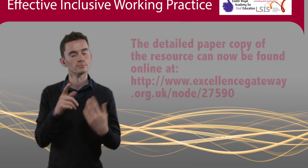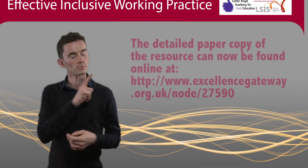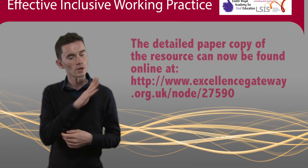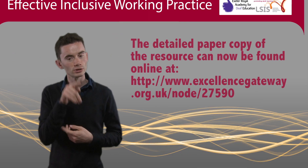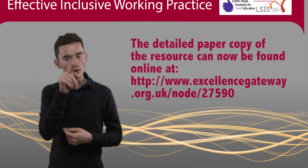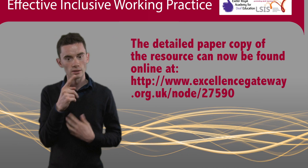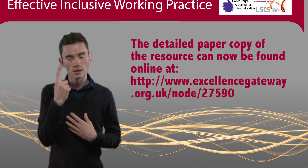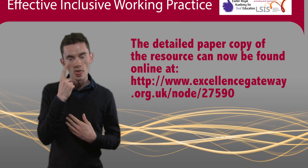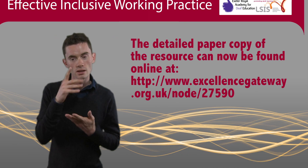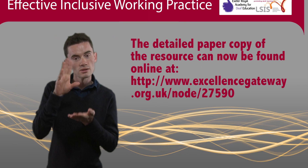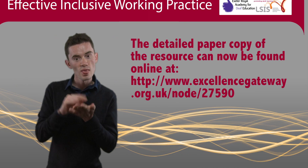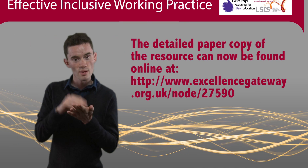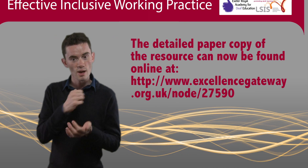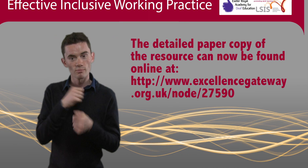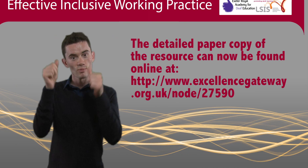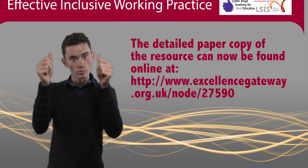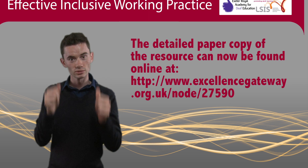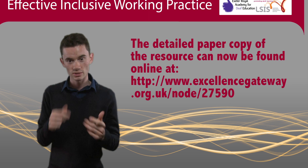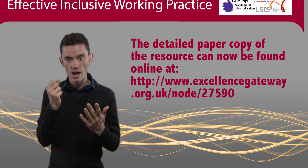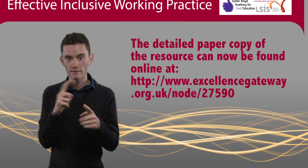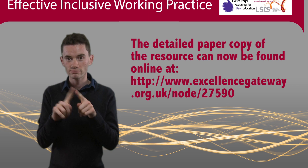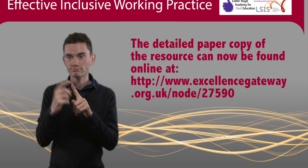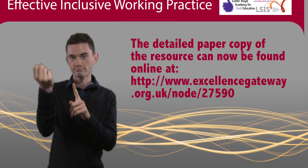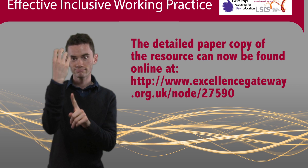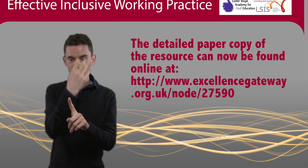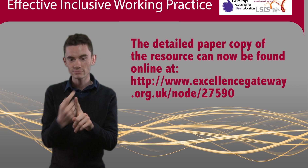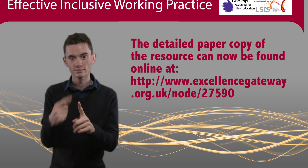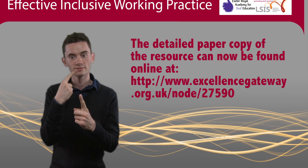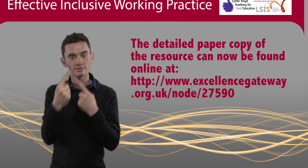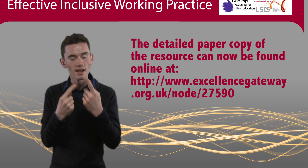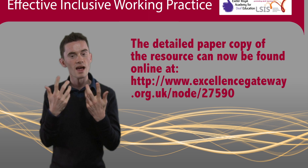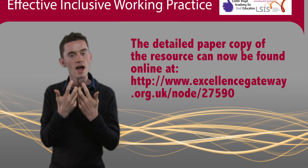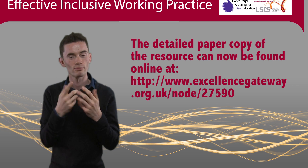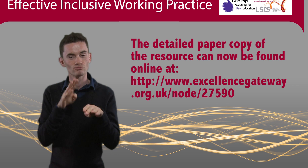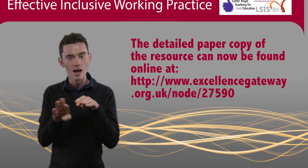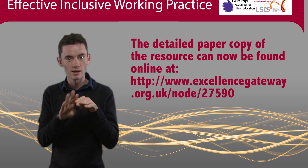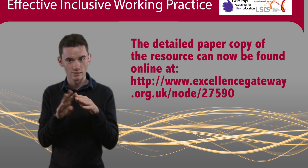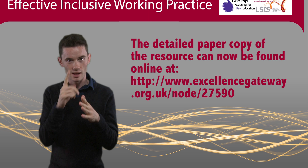Why not download our poster, which highlights the key points of this training tool?